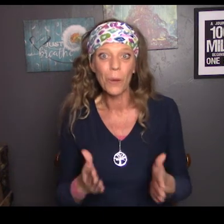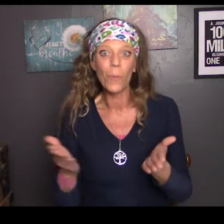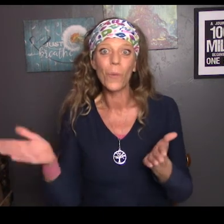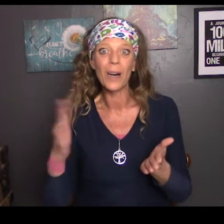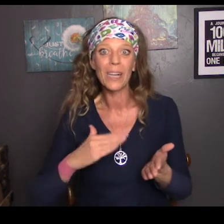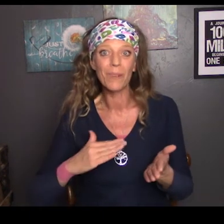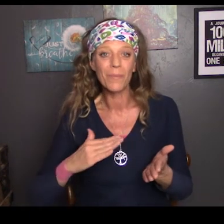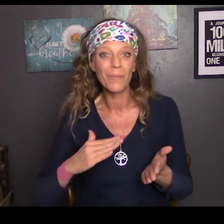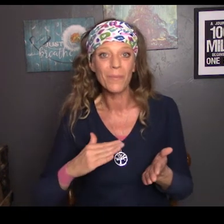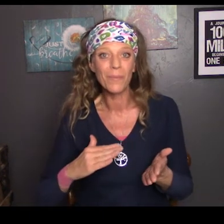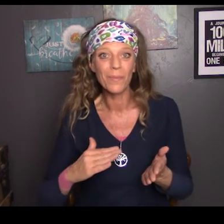Welcome.